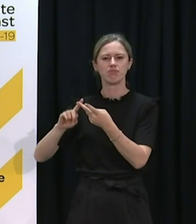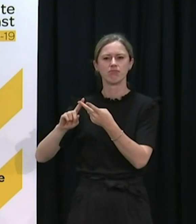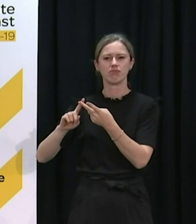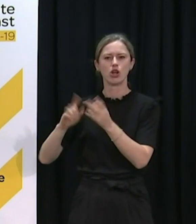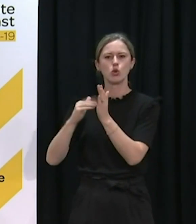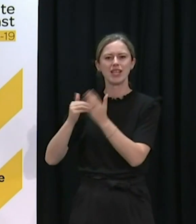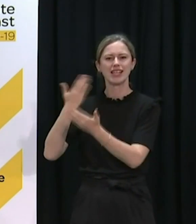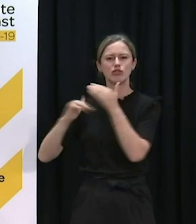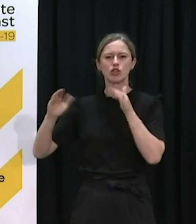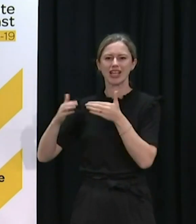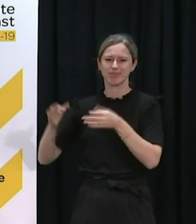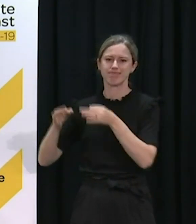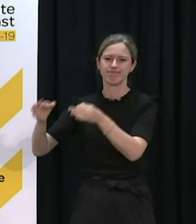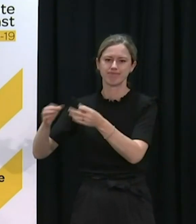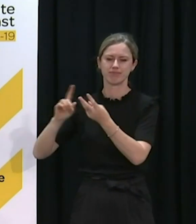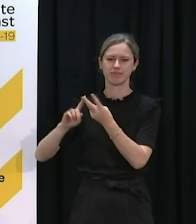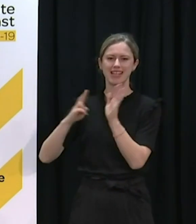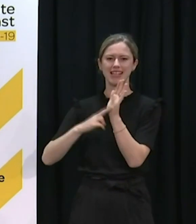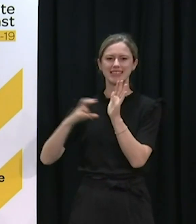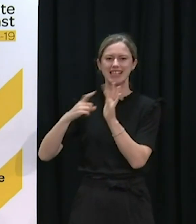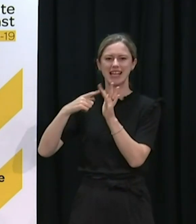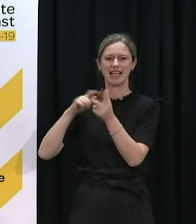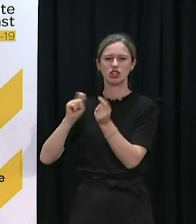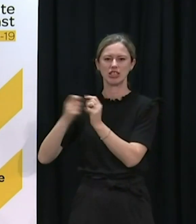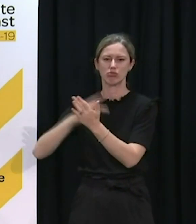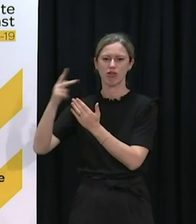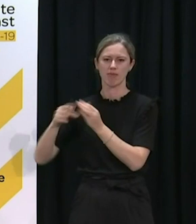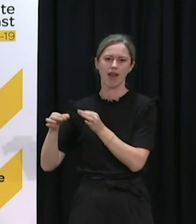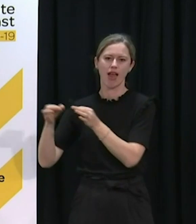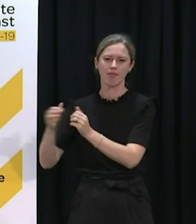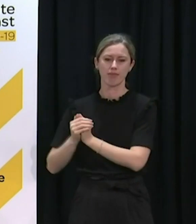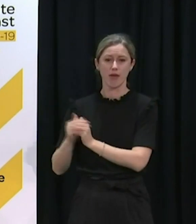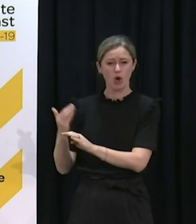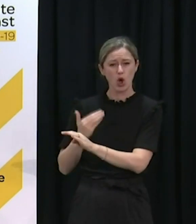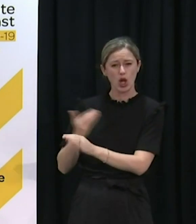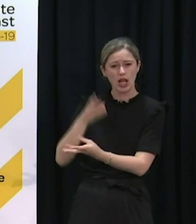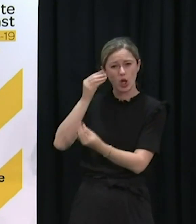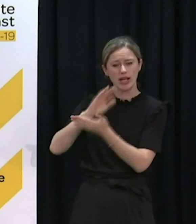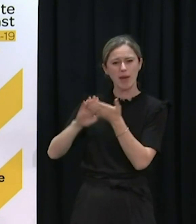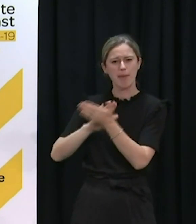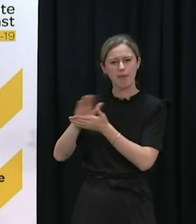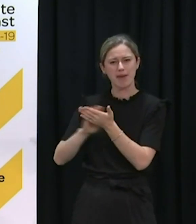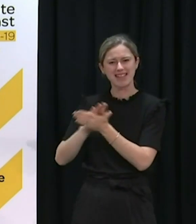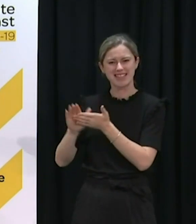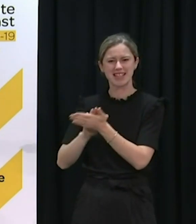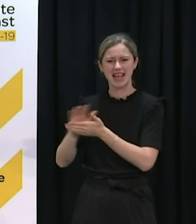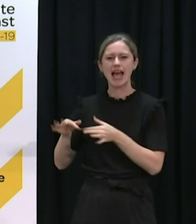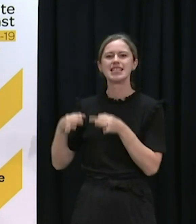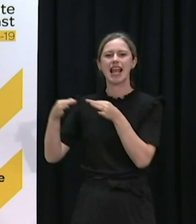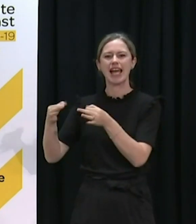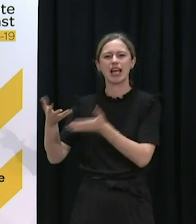of New Zealand history, and the NCEA change program. For early learning services, it means delaying